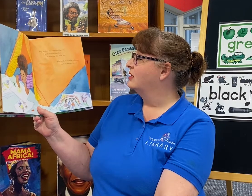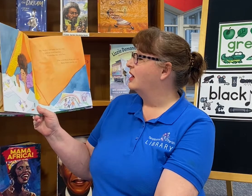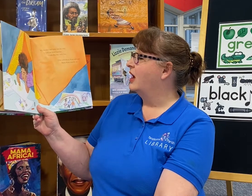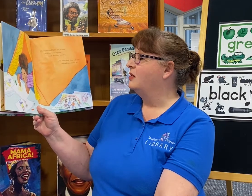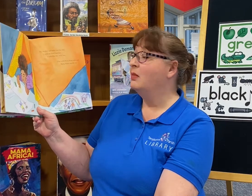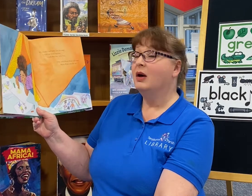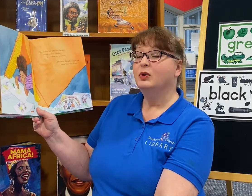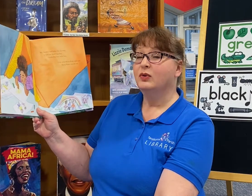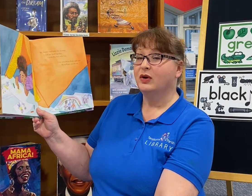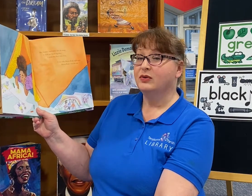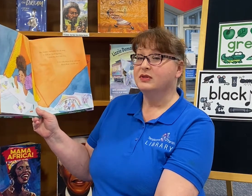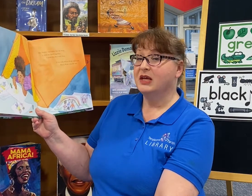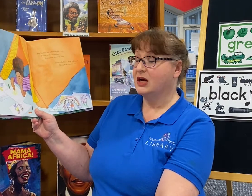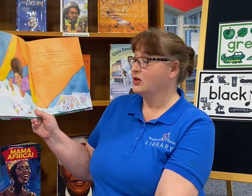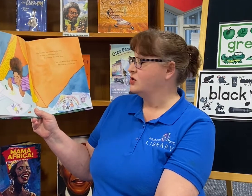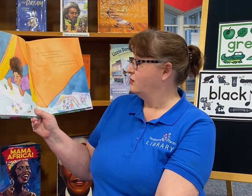and Mama Rose cares for me.